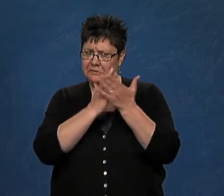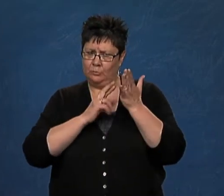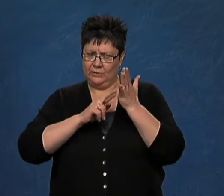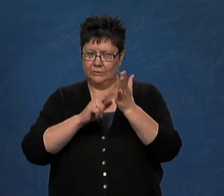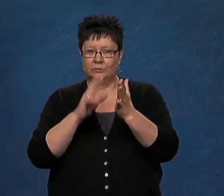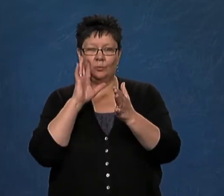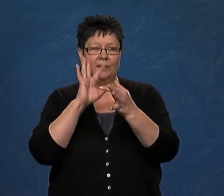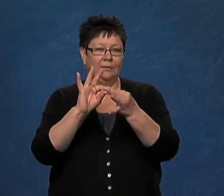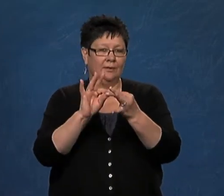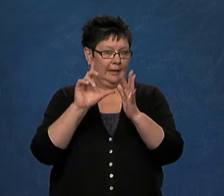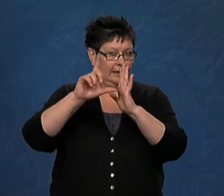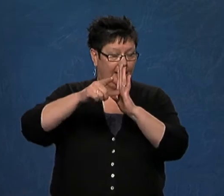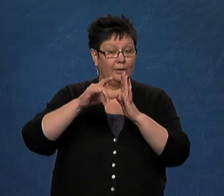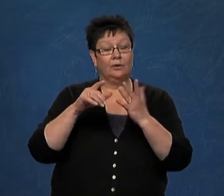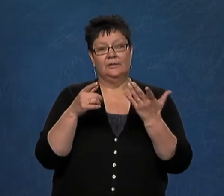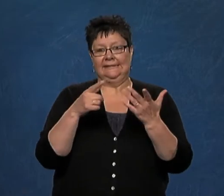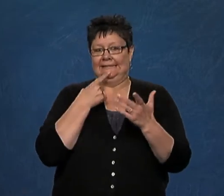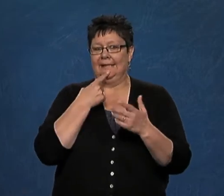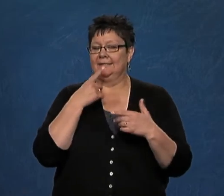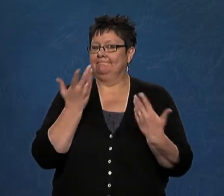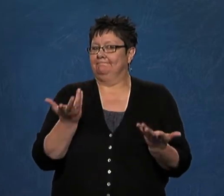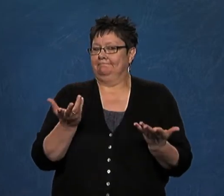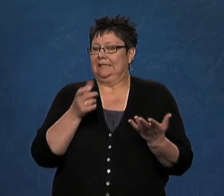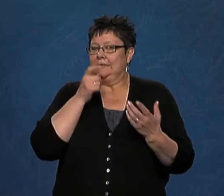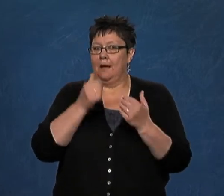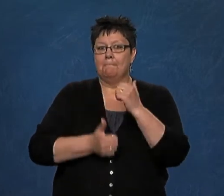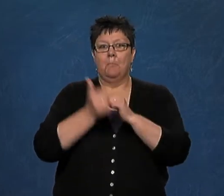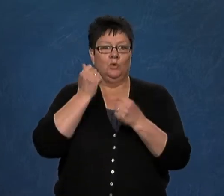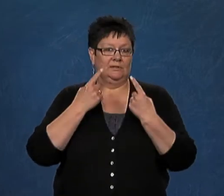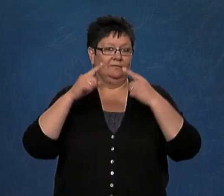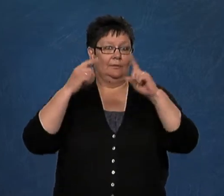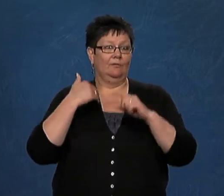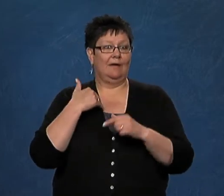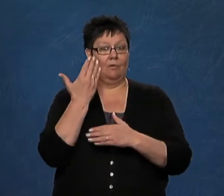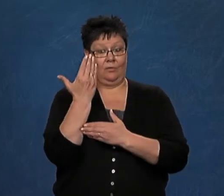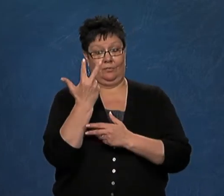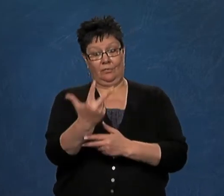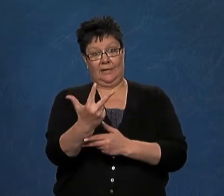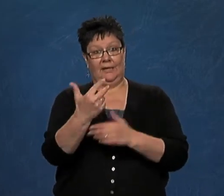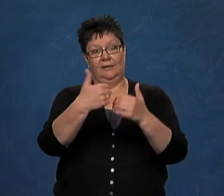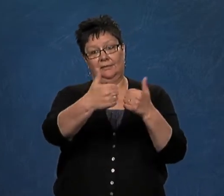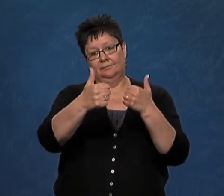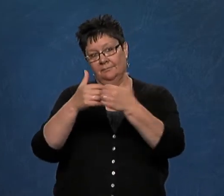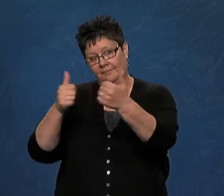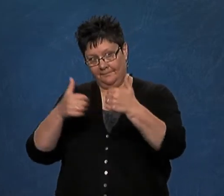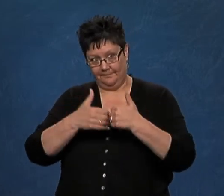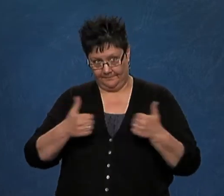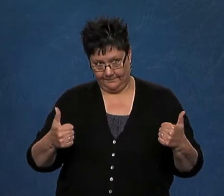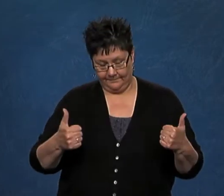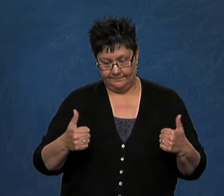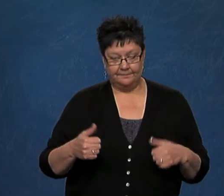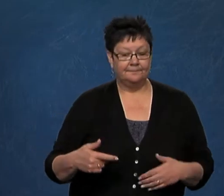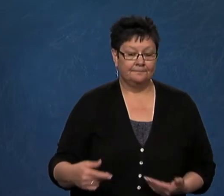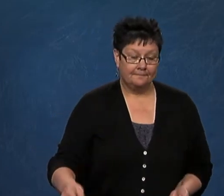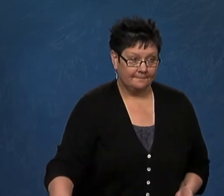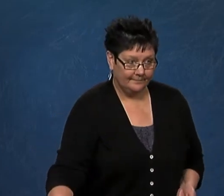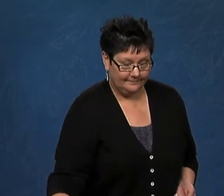can also be used. Some research shows, and I'll explain this later, that it's not the most effective. when you have 3 separate